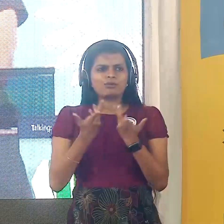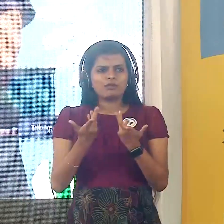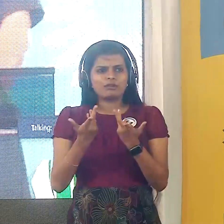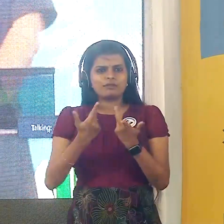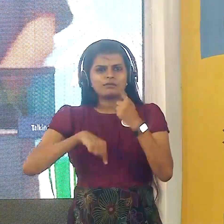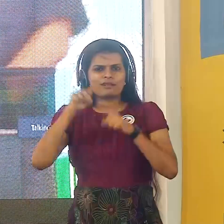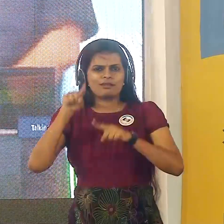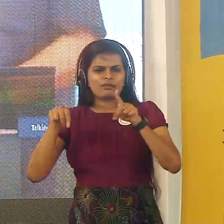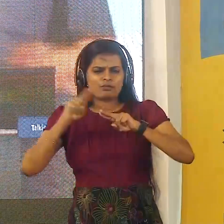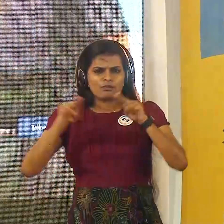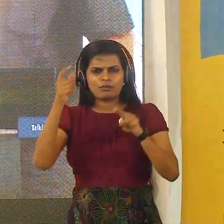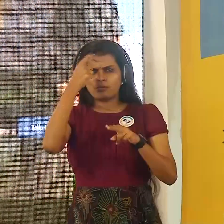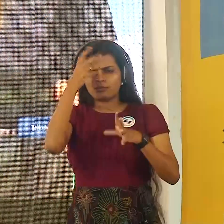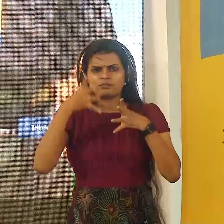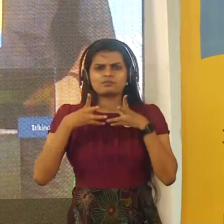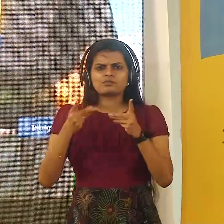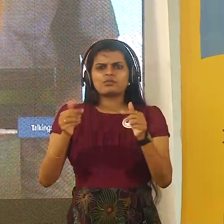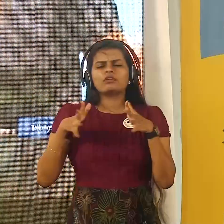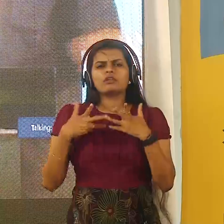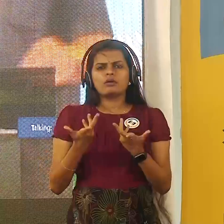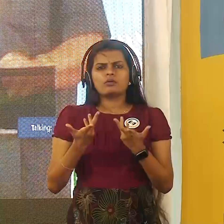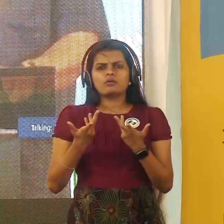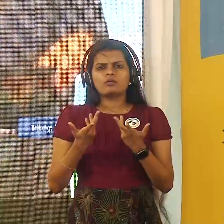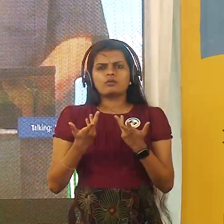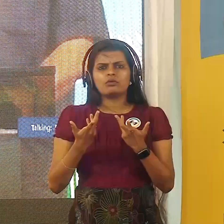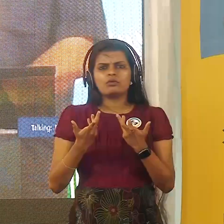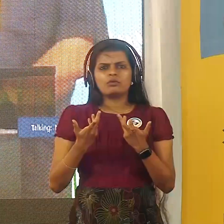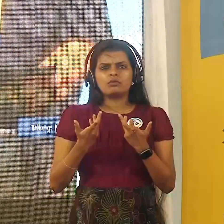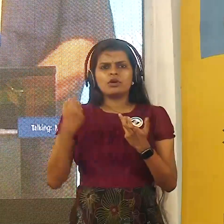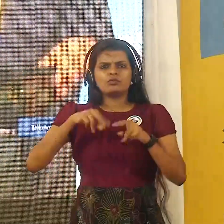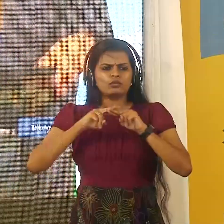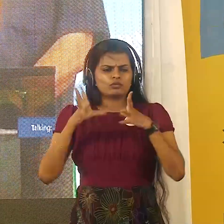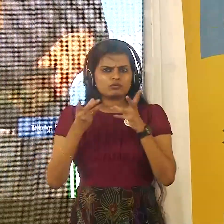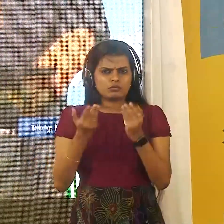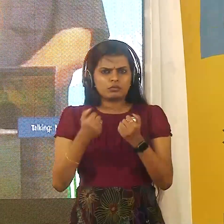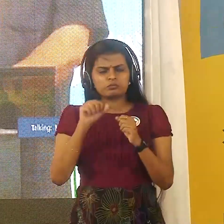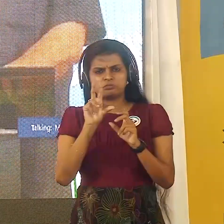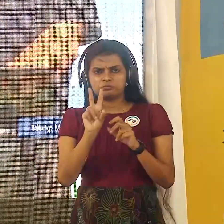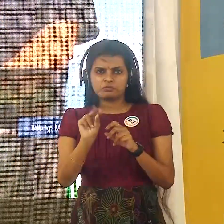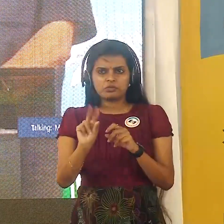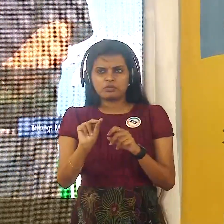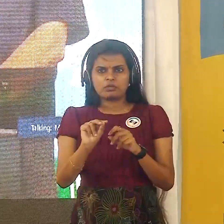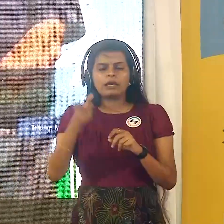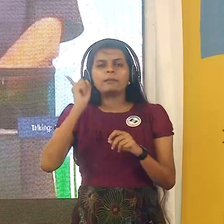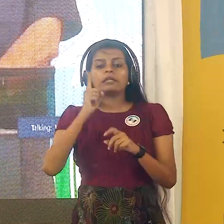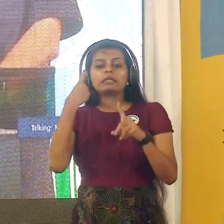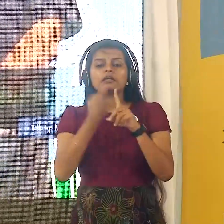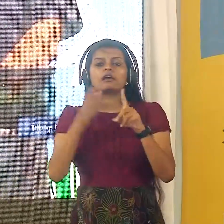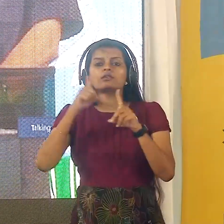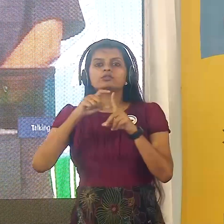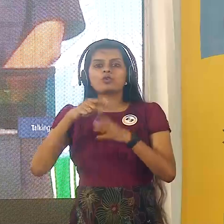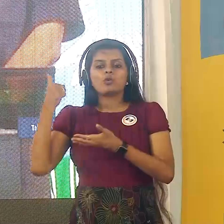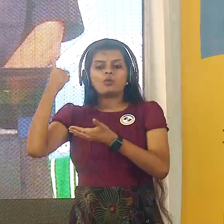disparities has been cured, entirely been solved. Definitely not. But we do believe that the Kasaragod